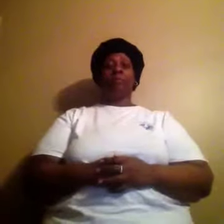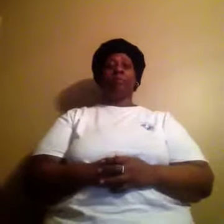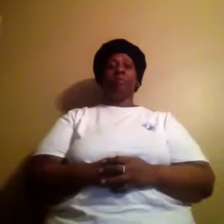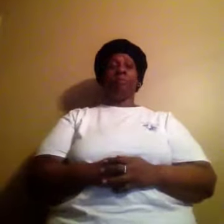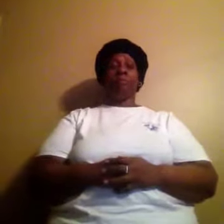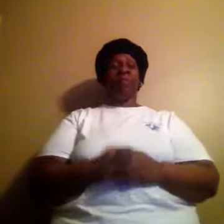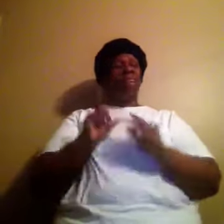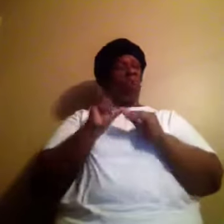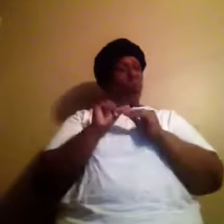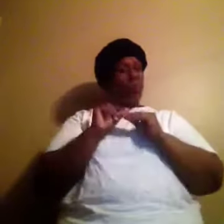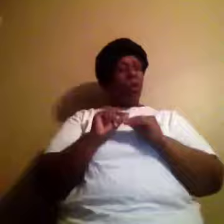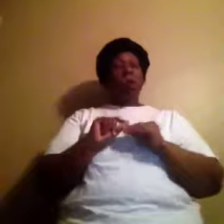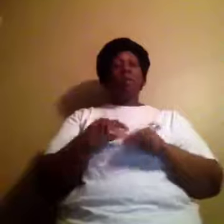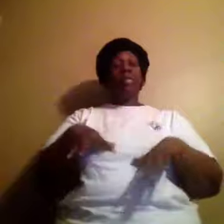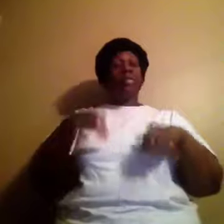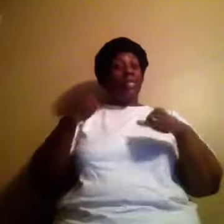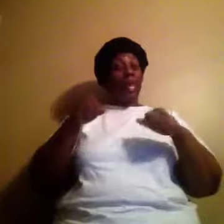One more time. Take messages.